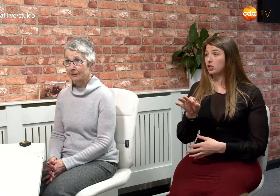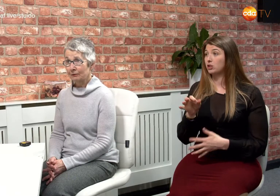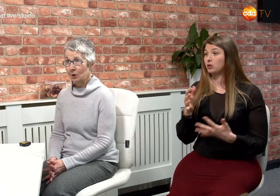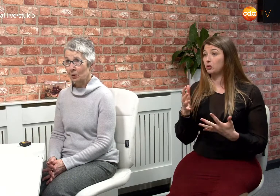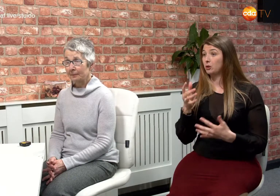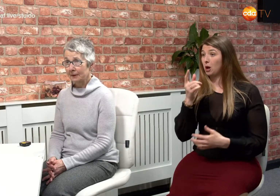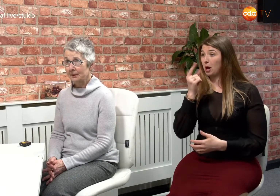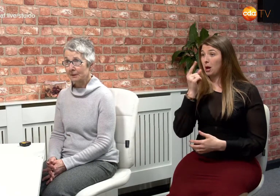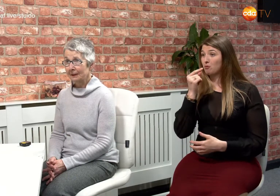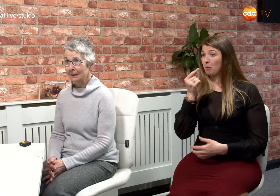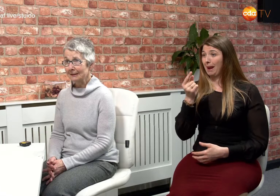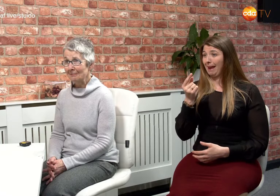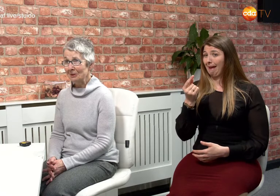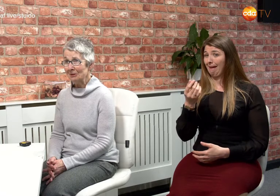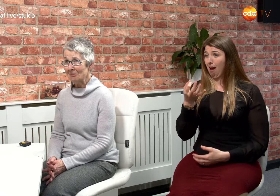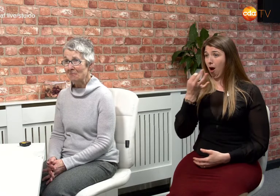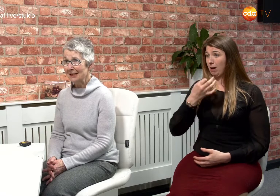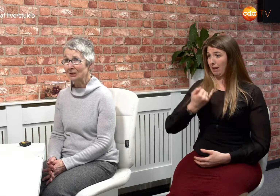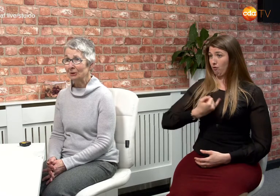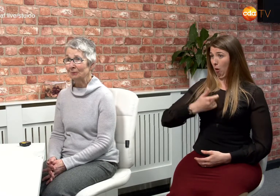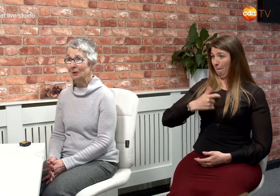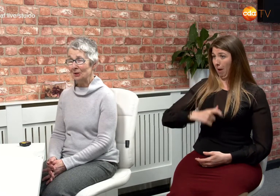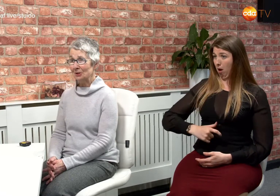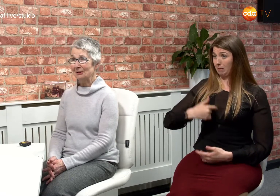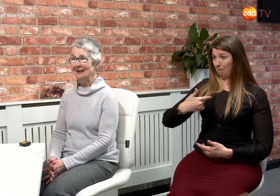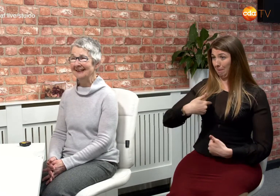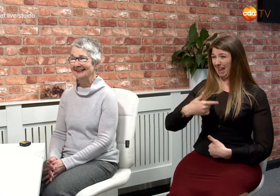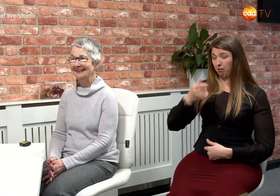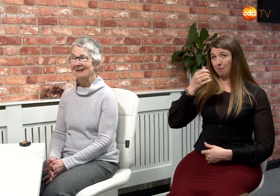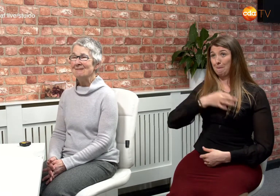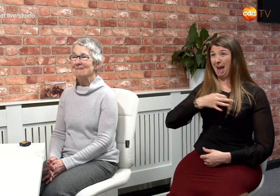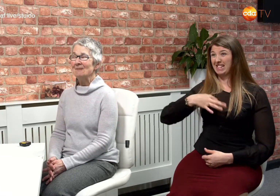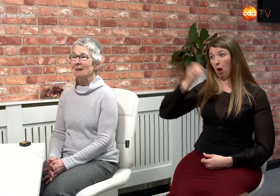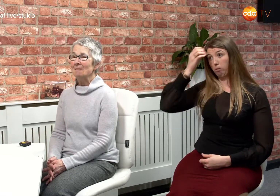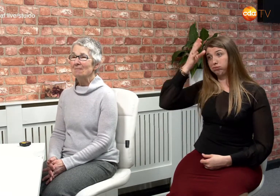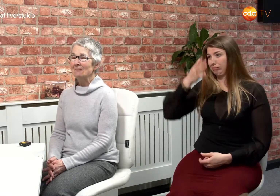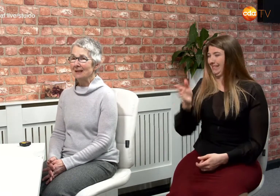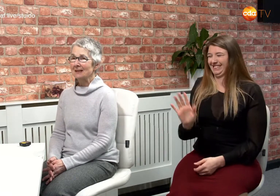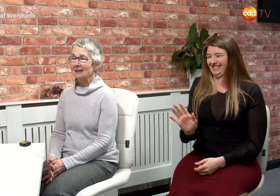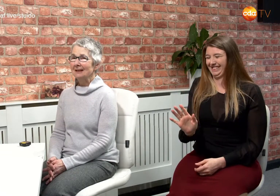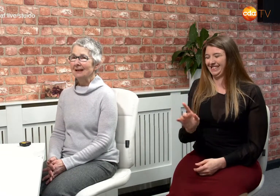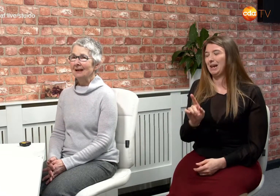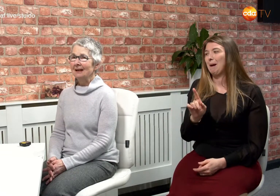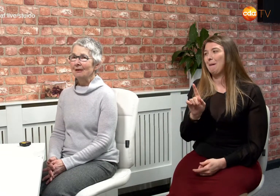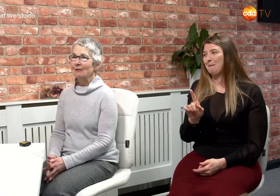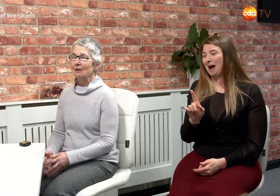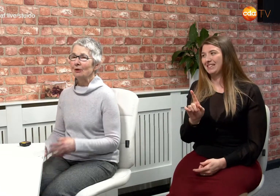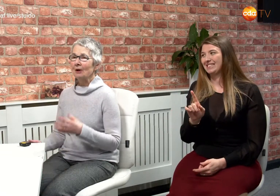probably asking the wrong person because I'm not a medical person. But